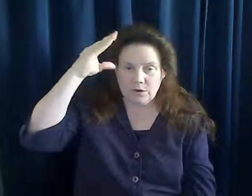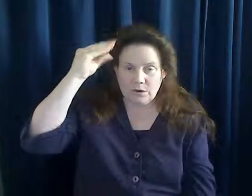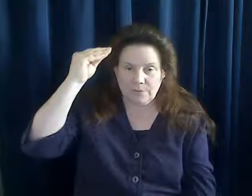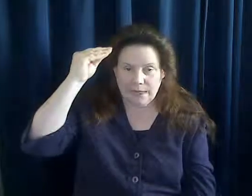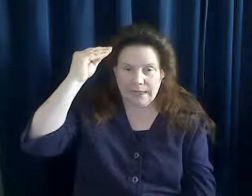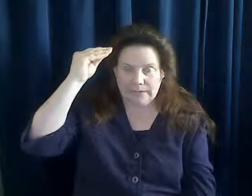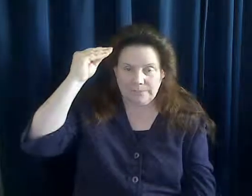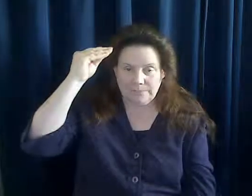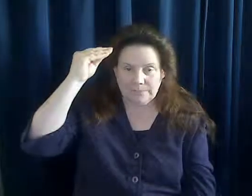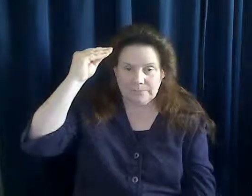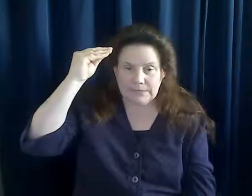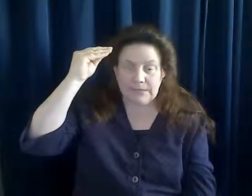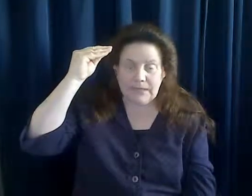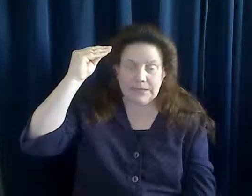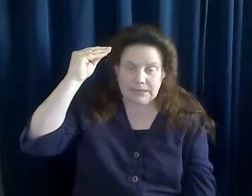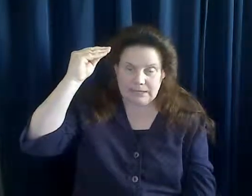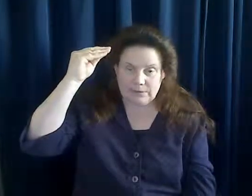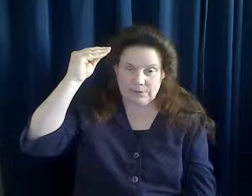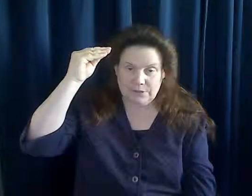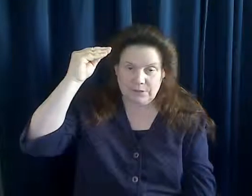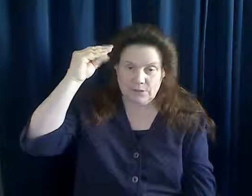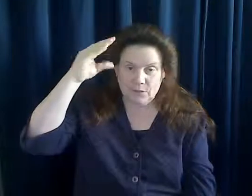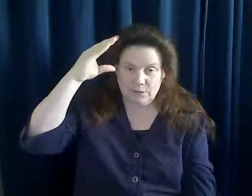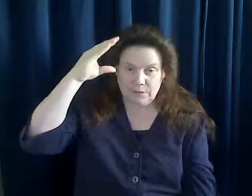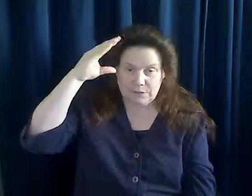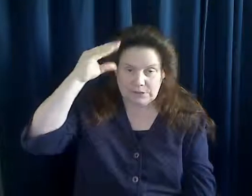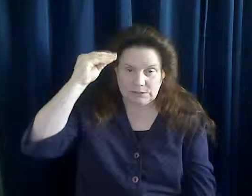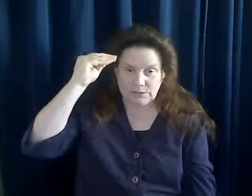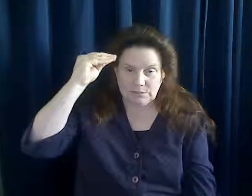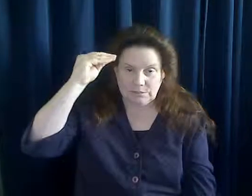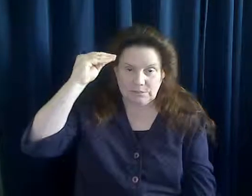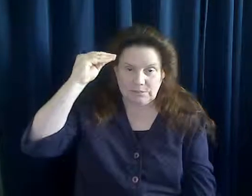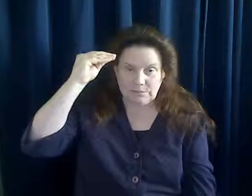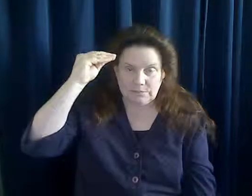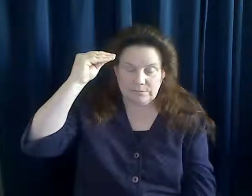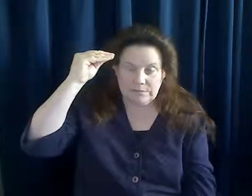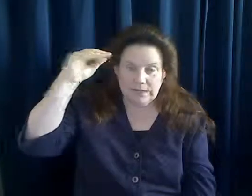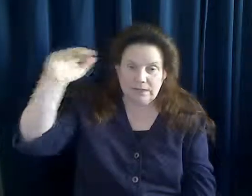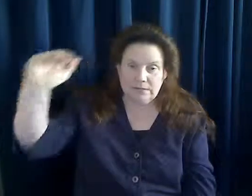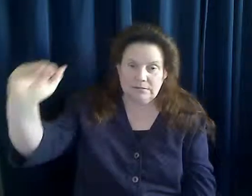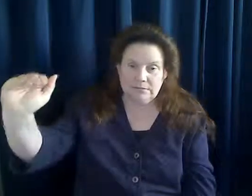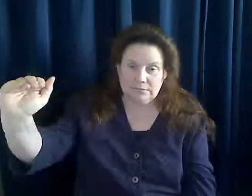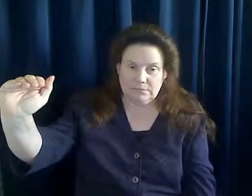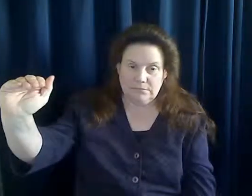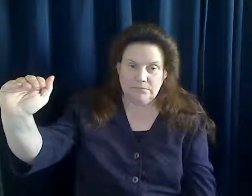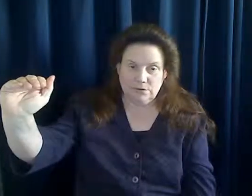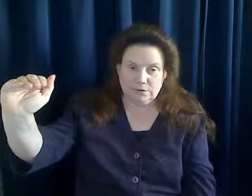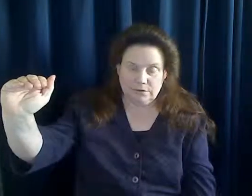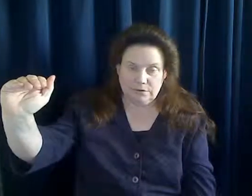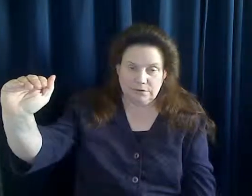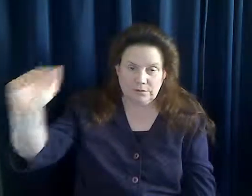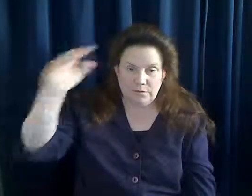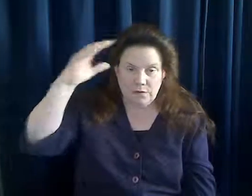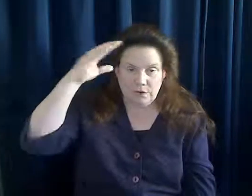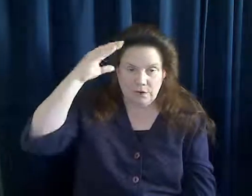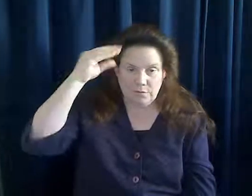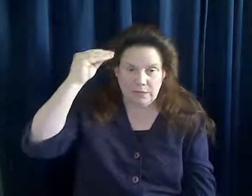or man, and again with boy we can do male shorter or